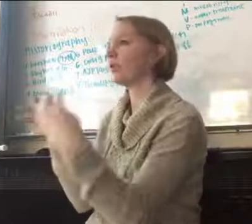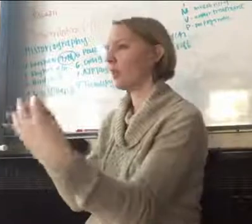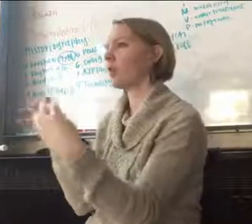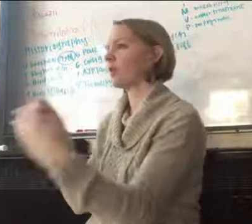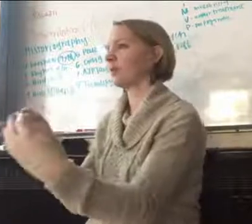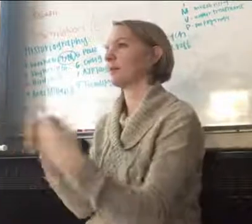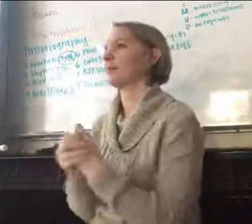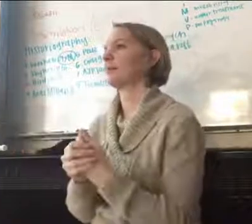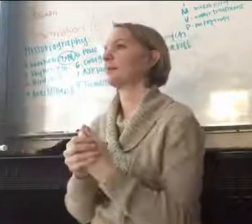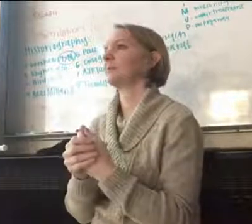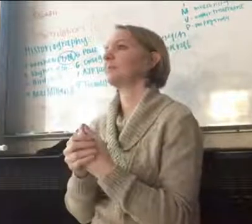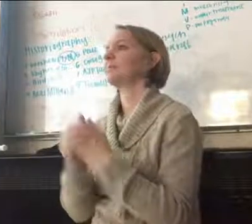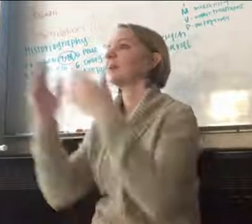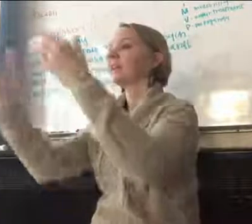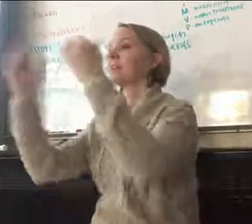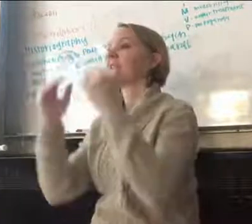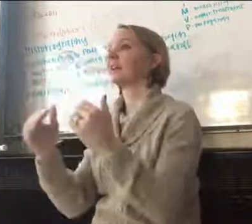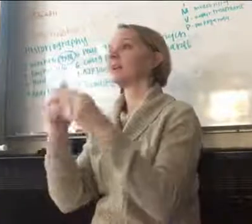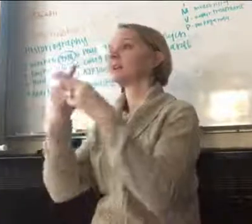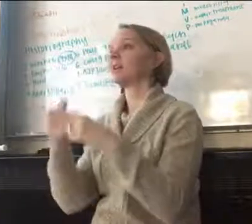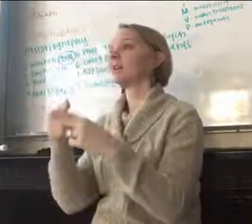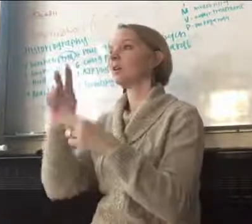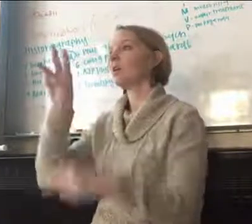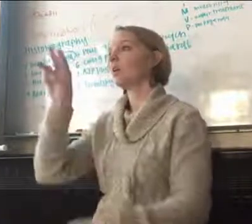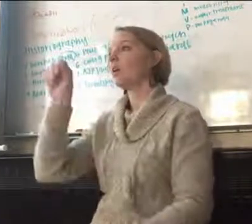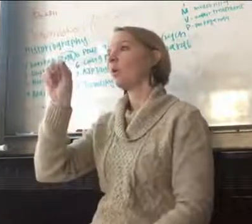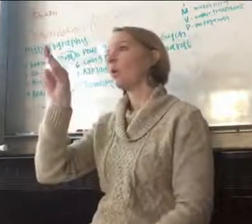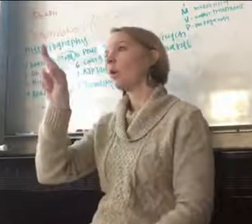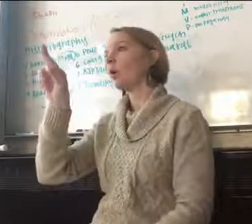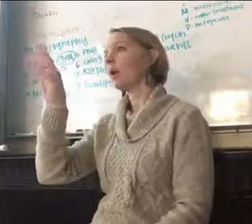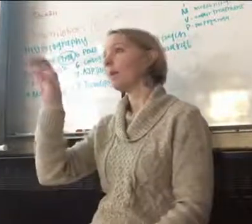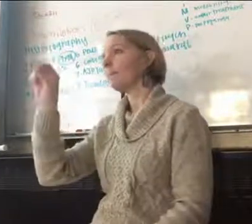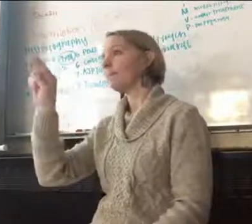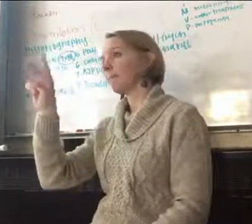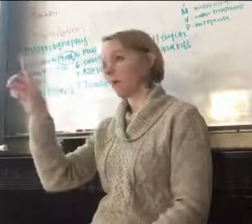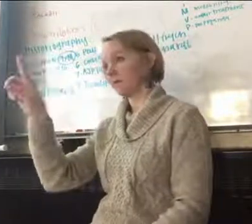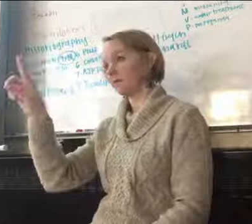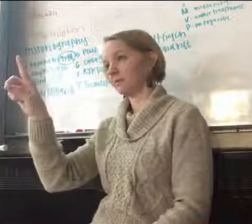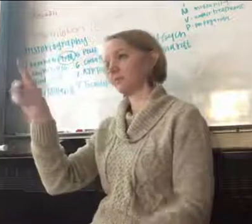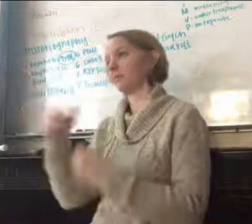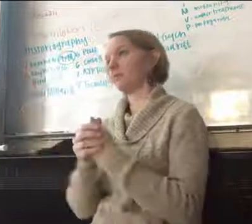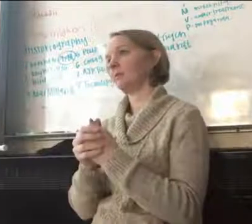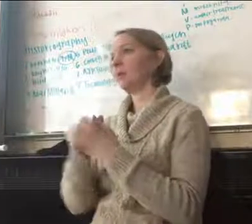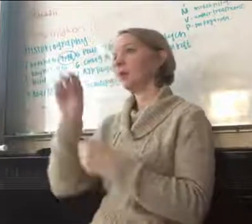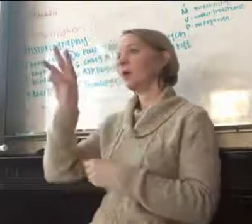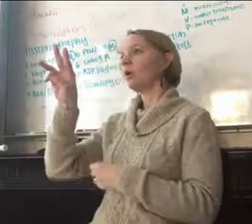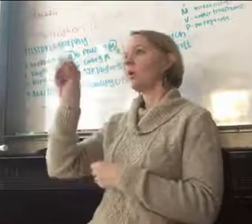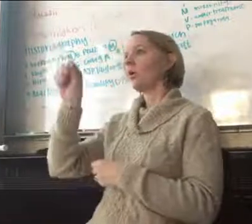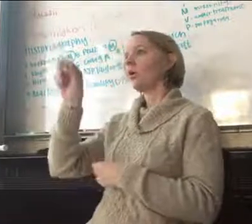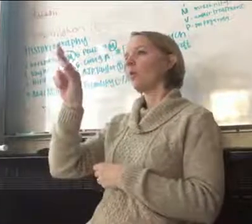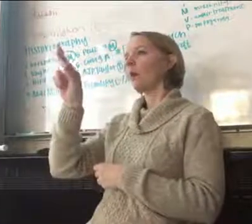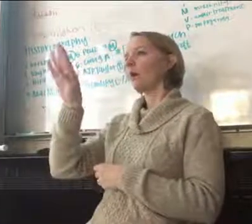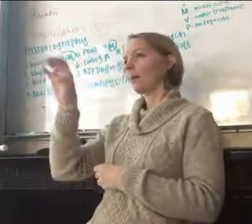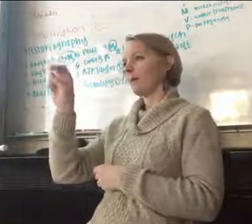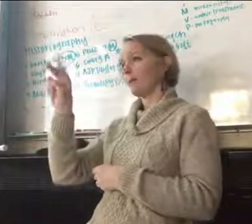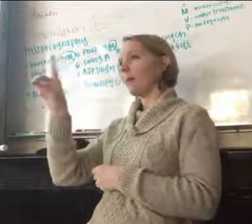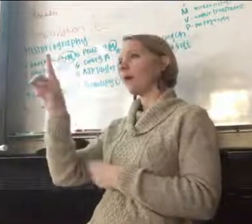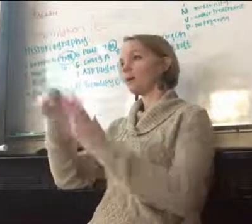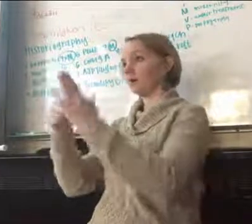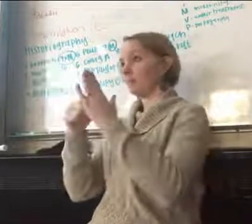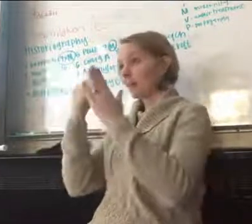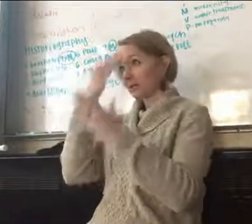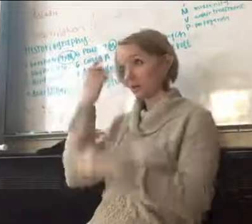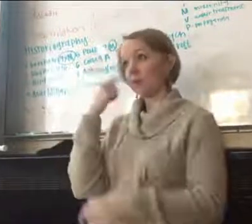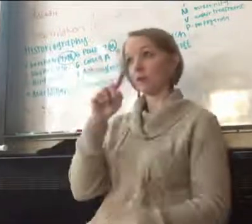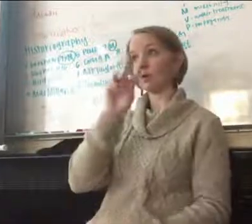Now, the next thing we have is what is called as a war bond. Now, if you will highlight, by the way, war bond, that's something that you need to know for both World War I